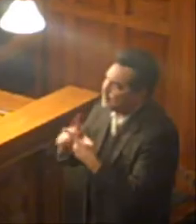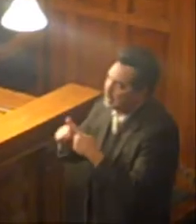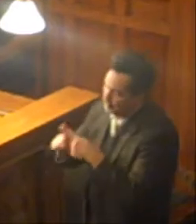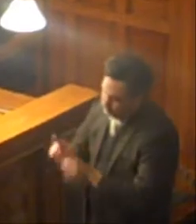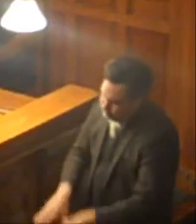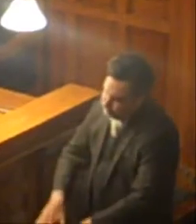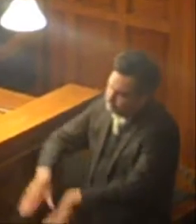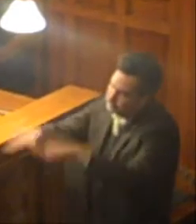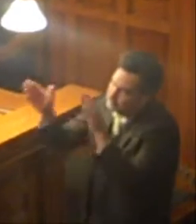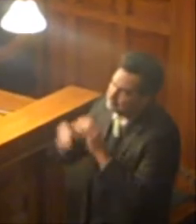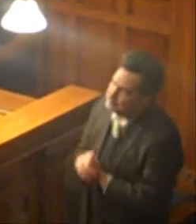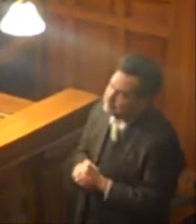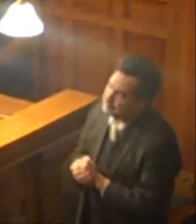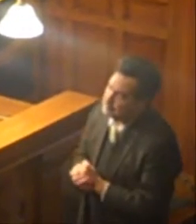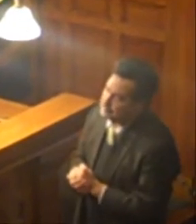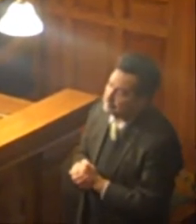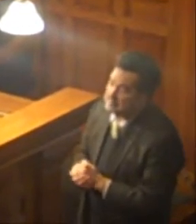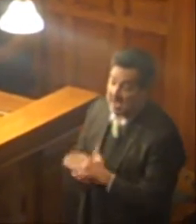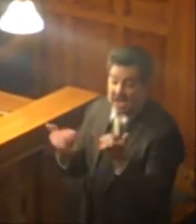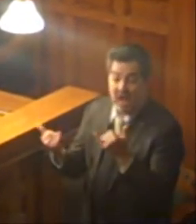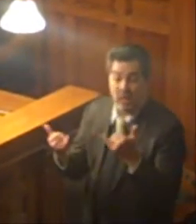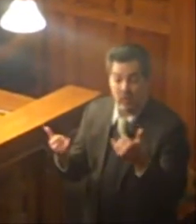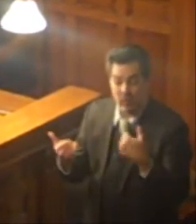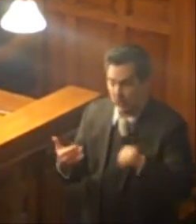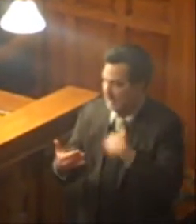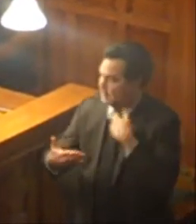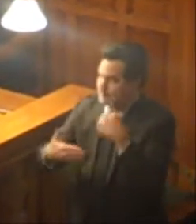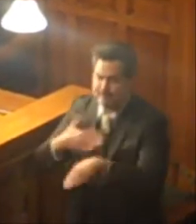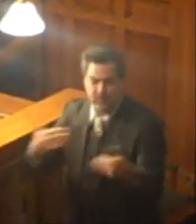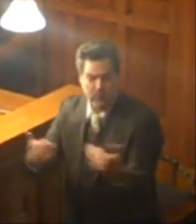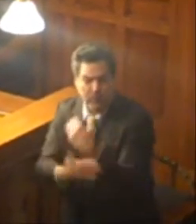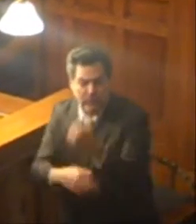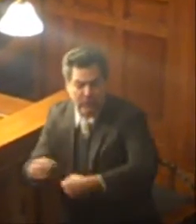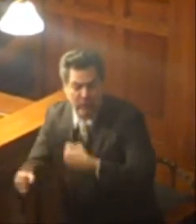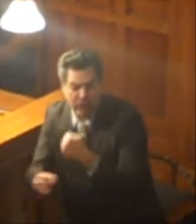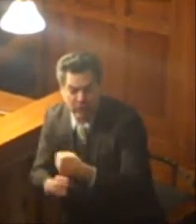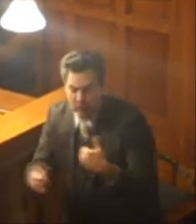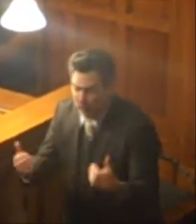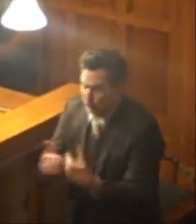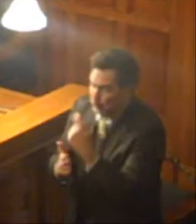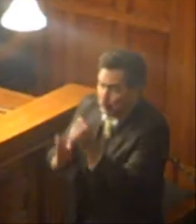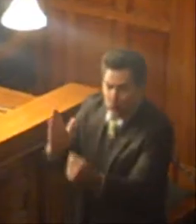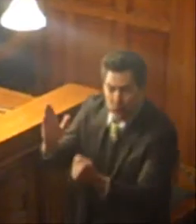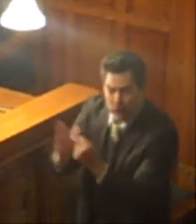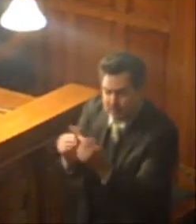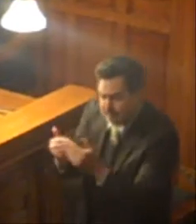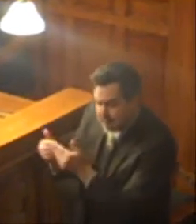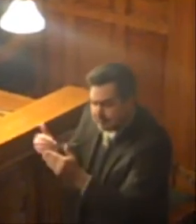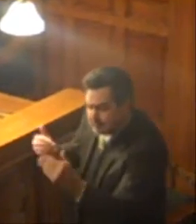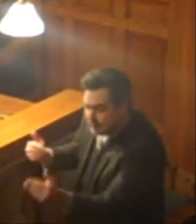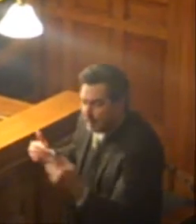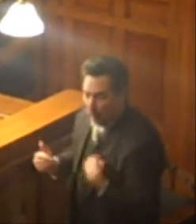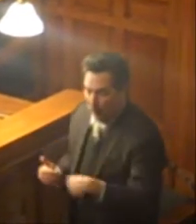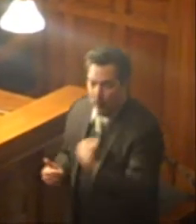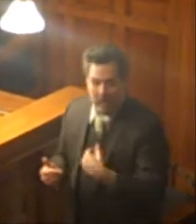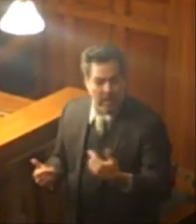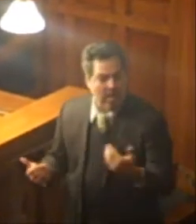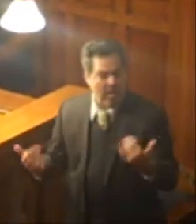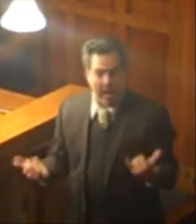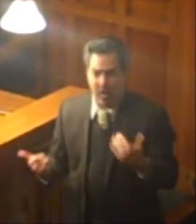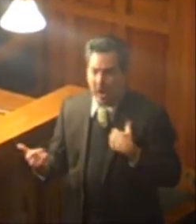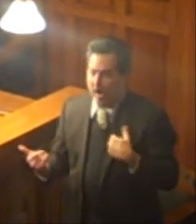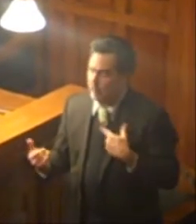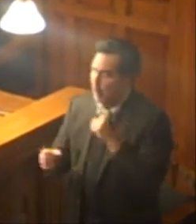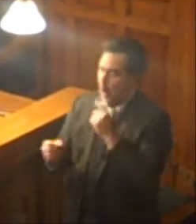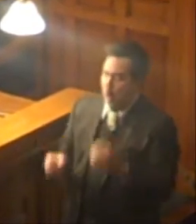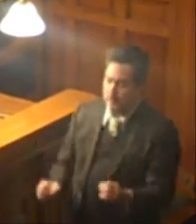So as we usher in the new year and the new term, we hold the promise, we hold the opportunity and